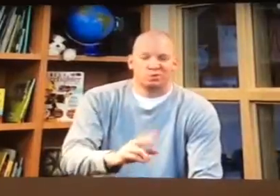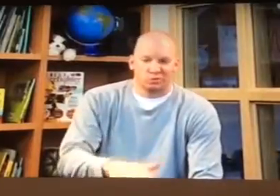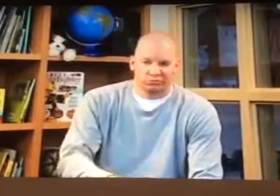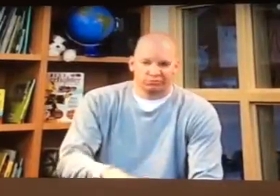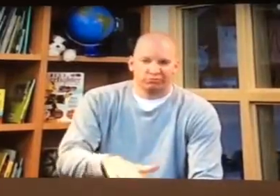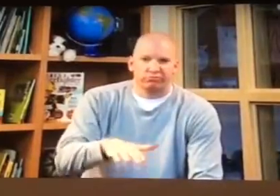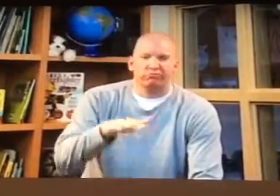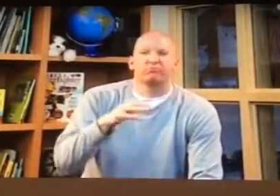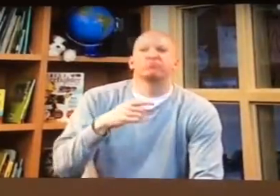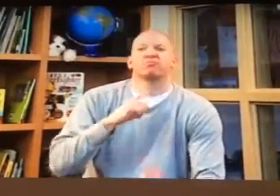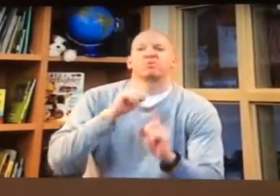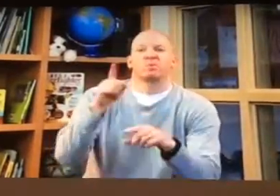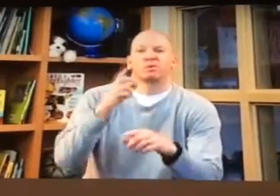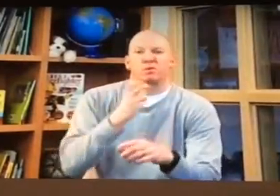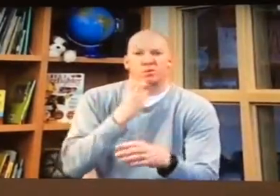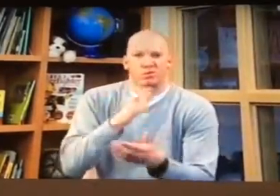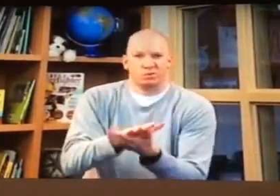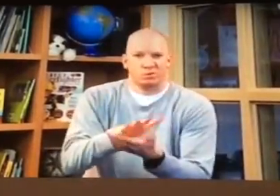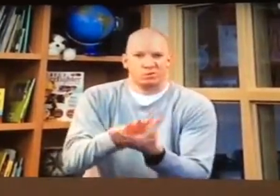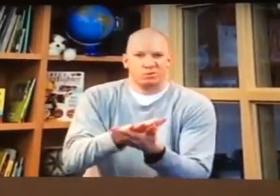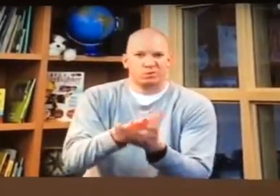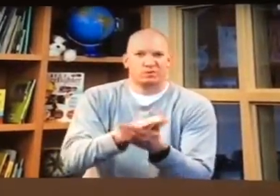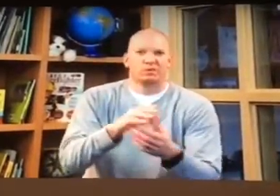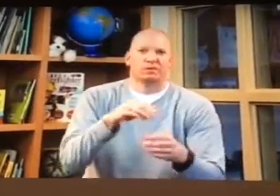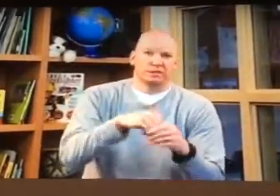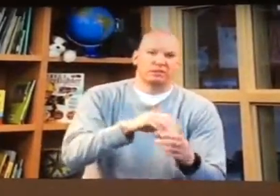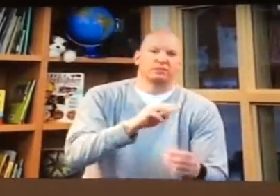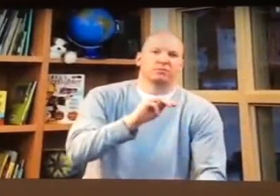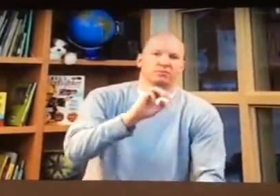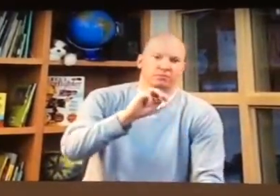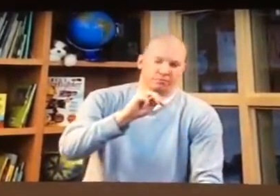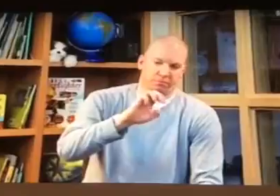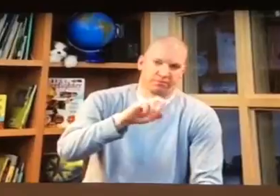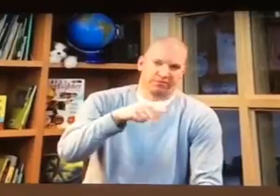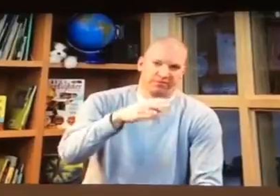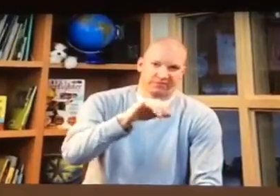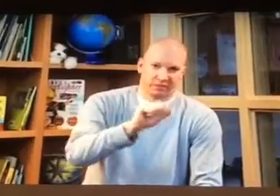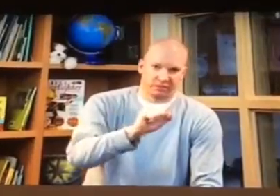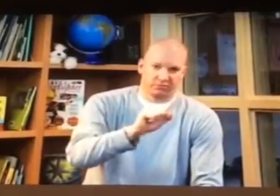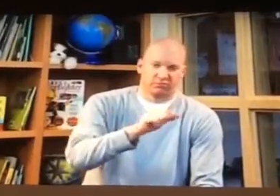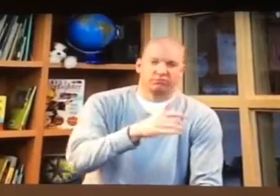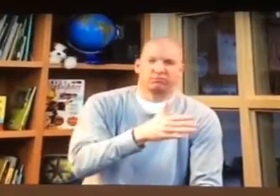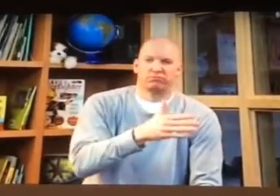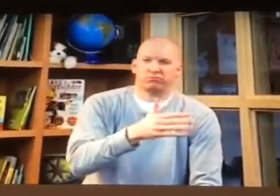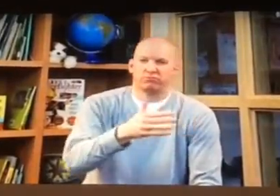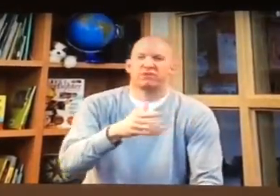let me speech read, and I started to read lips since I was 2, doing speech classes and everything.